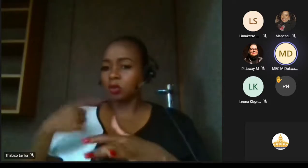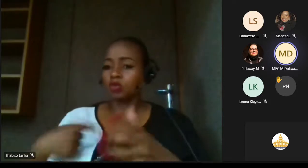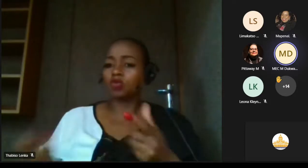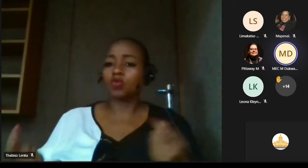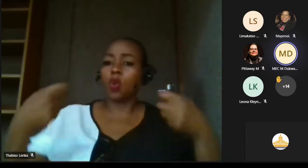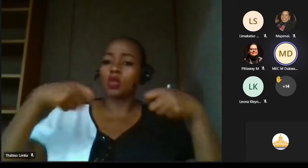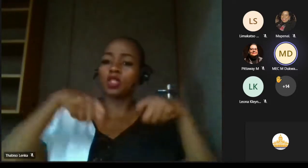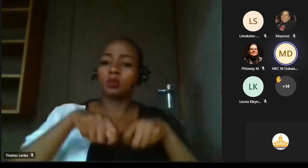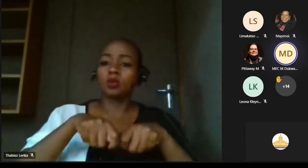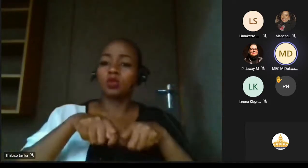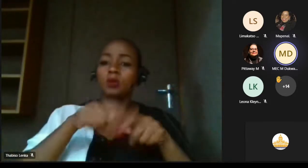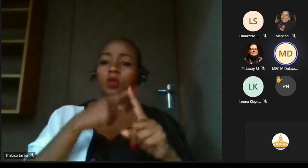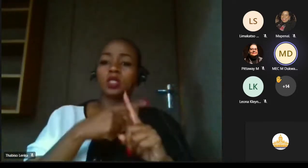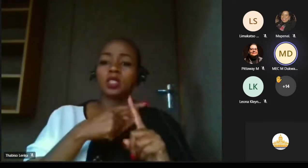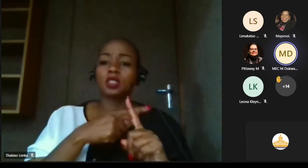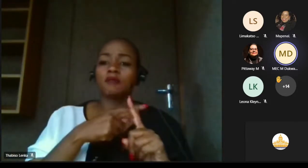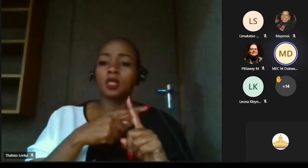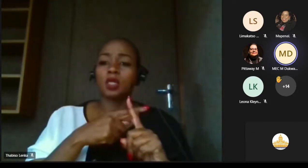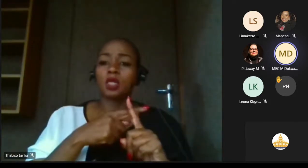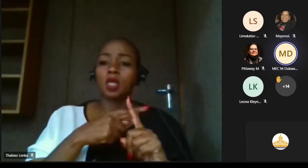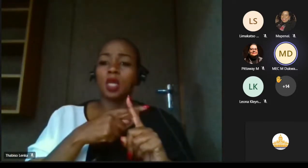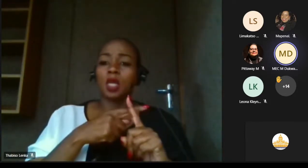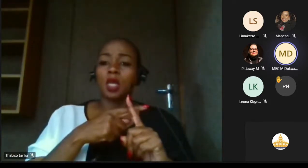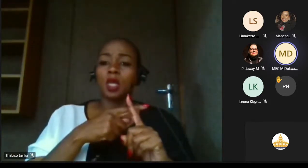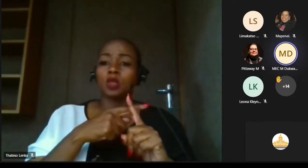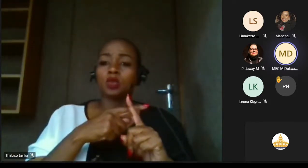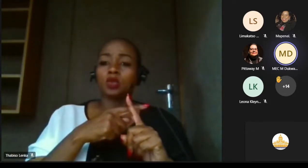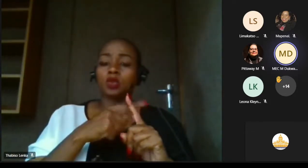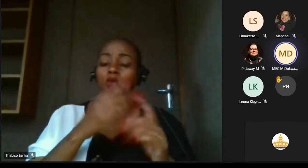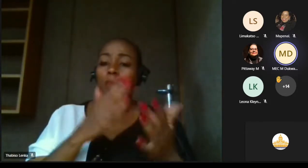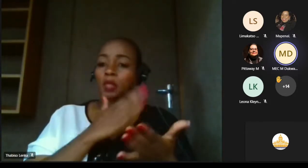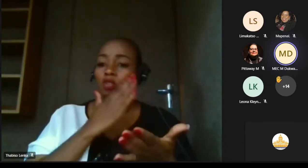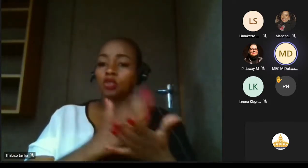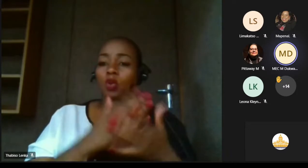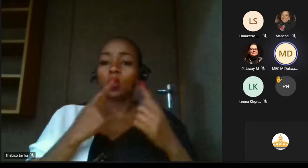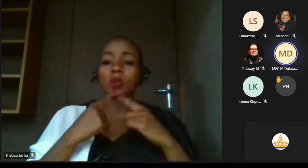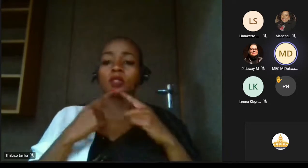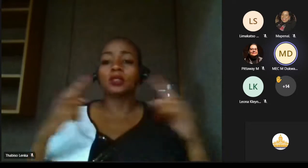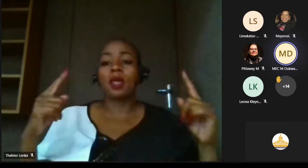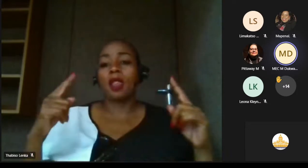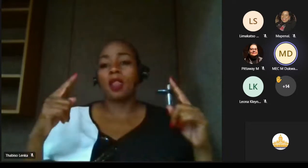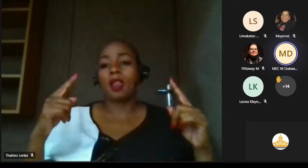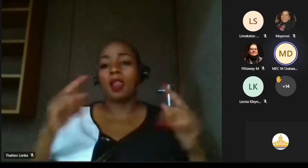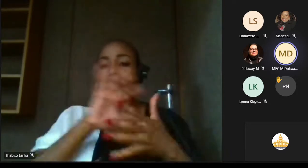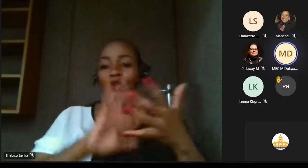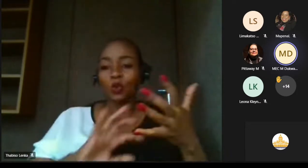way possible to tell this good story whilst also